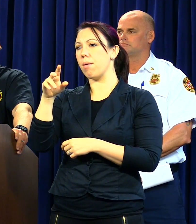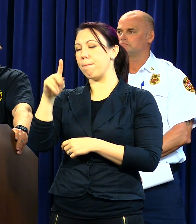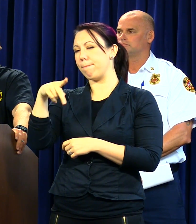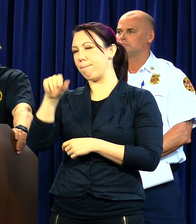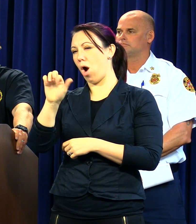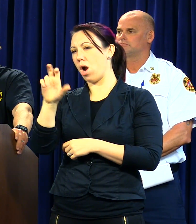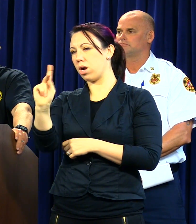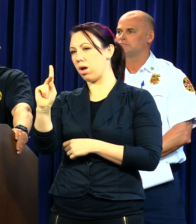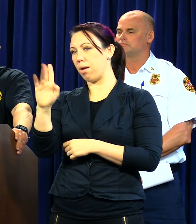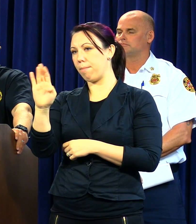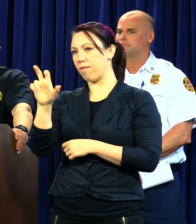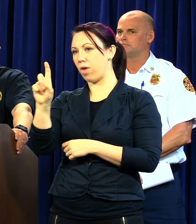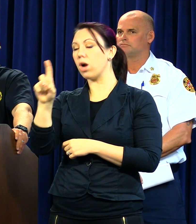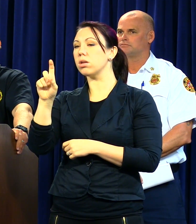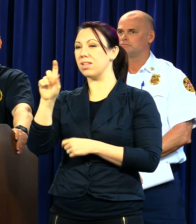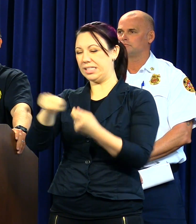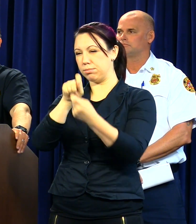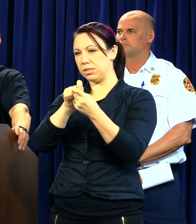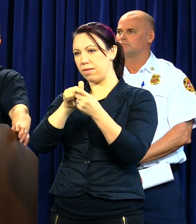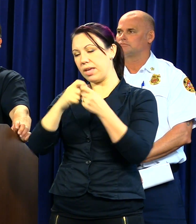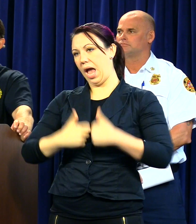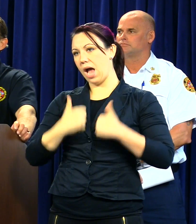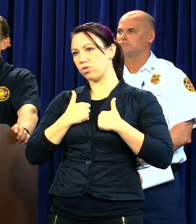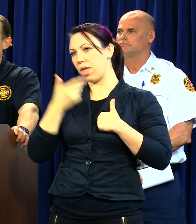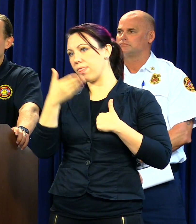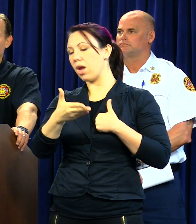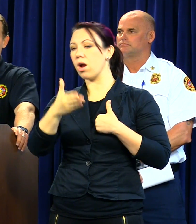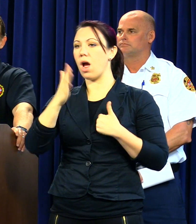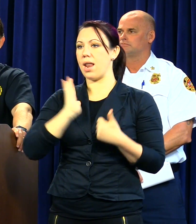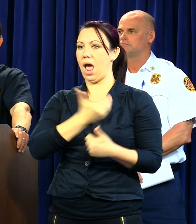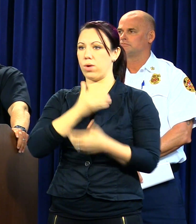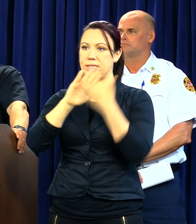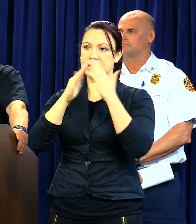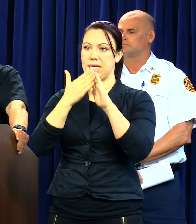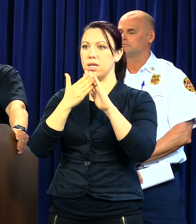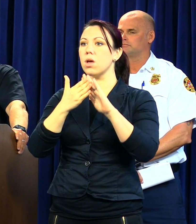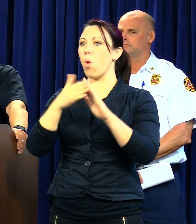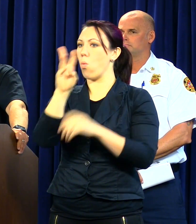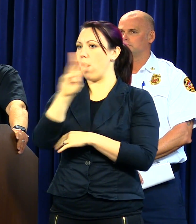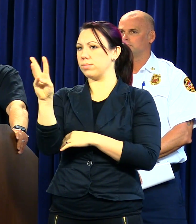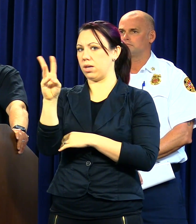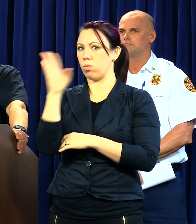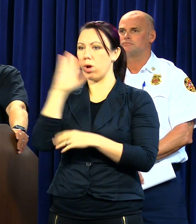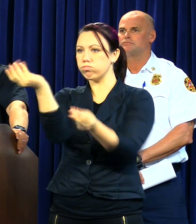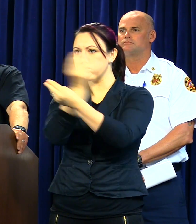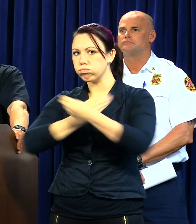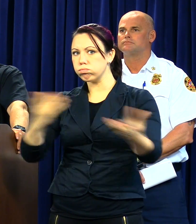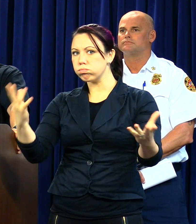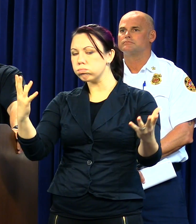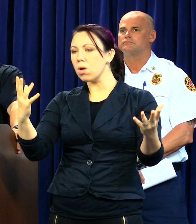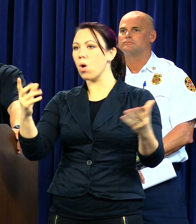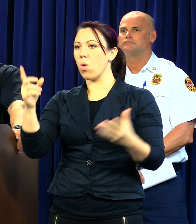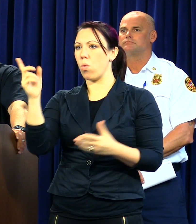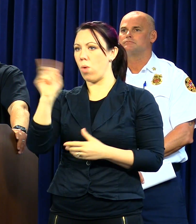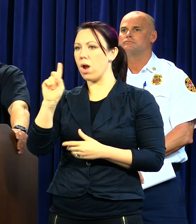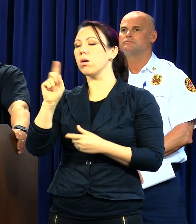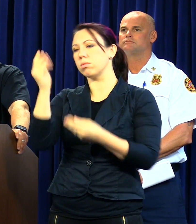can find these distribution locations and their addresses on the city's website, and we can also get you copies to all of the